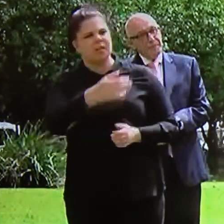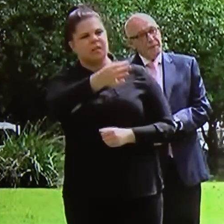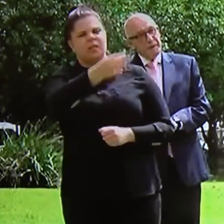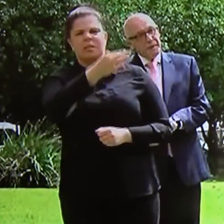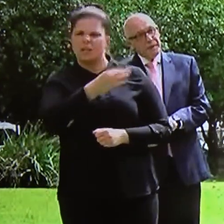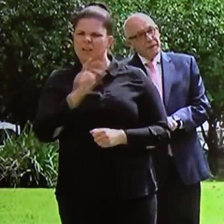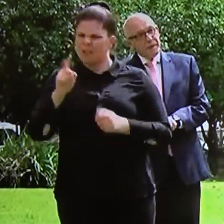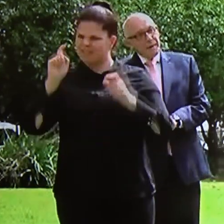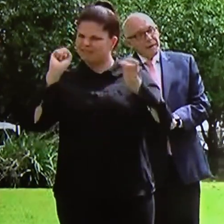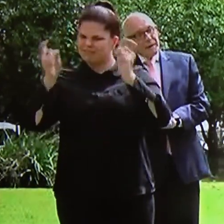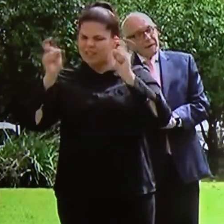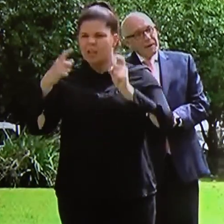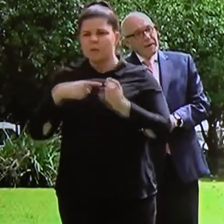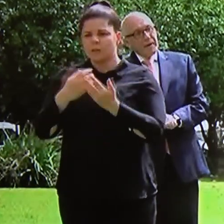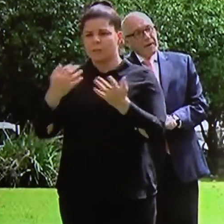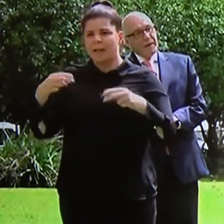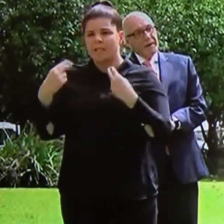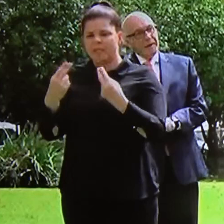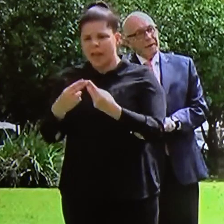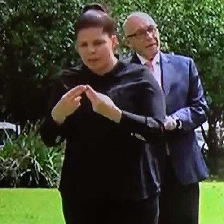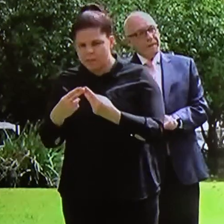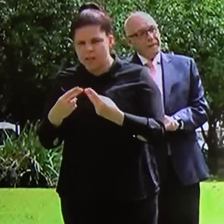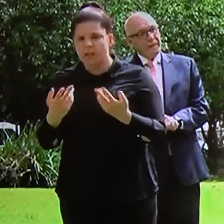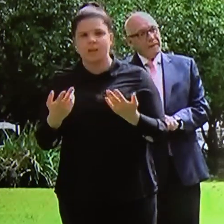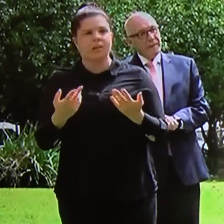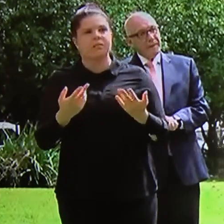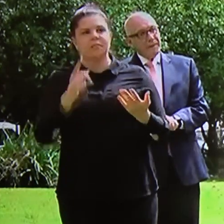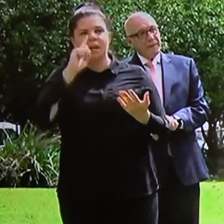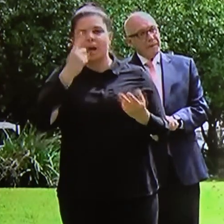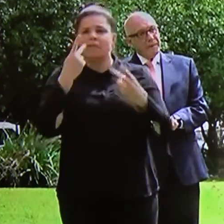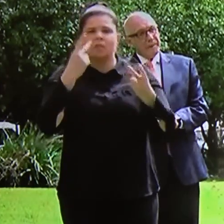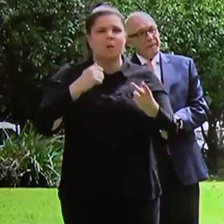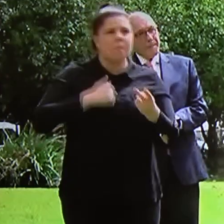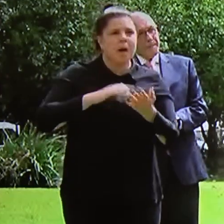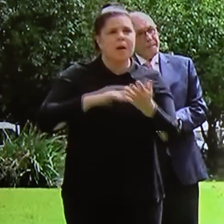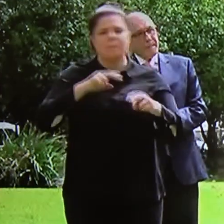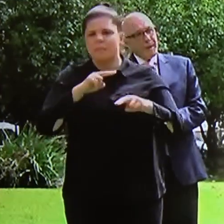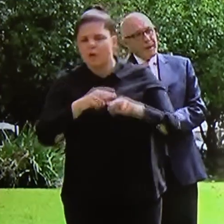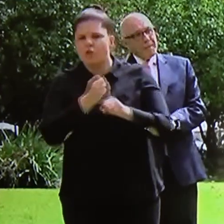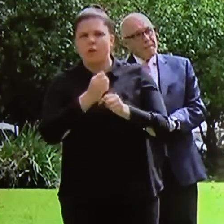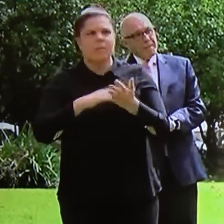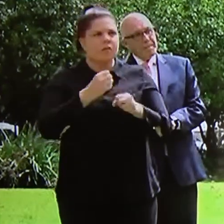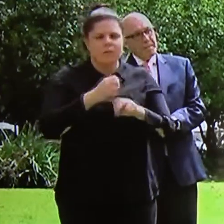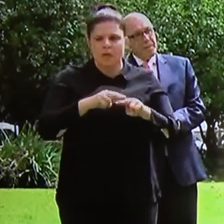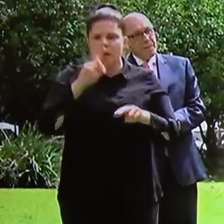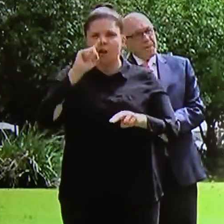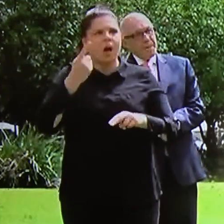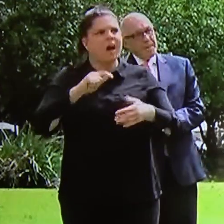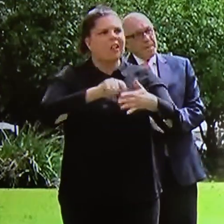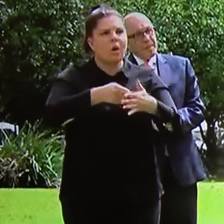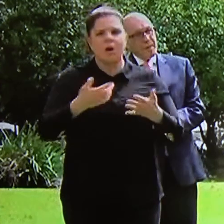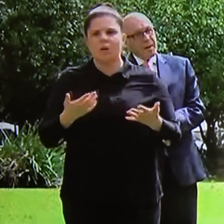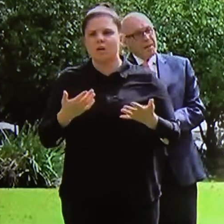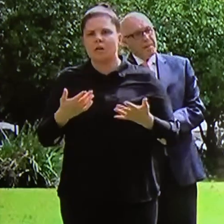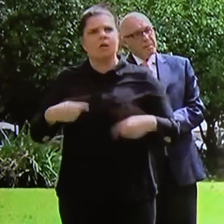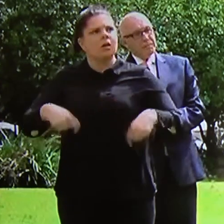A lot of families are being locked out of aged care facilities. I don't feel with a lot of confidence and a lot of families